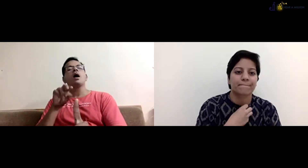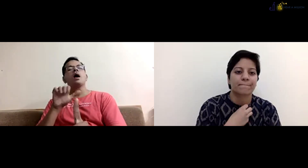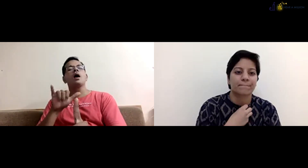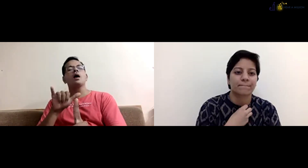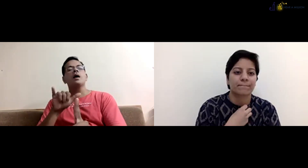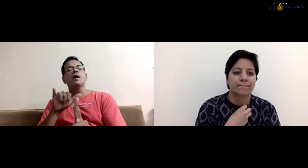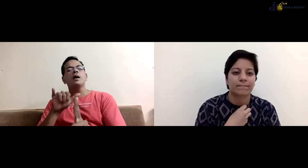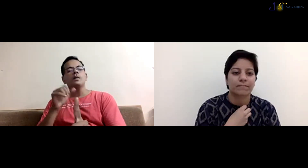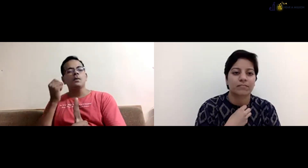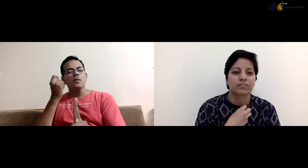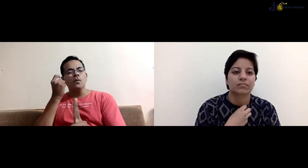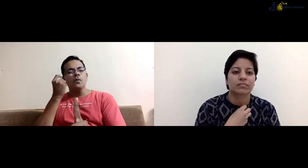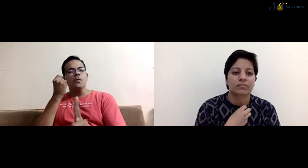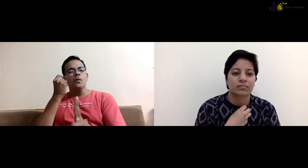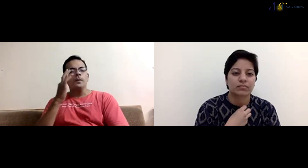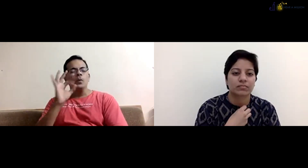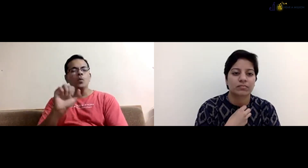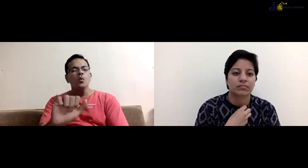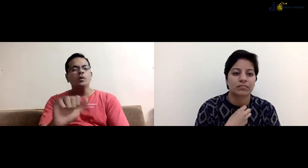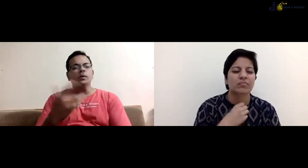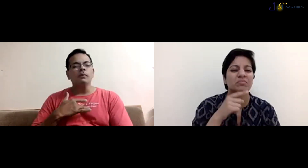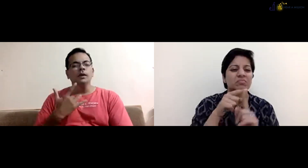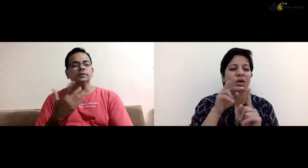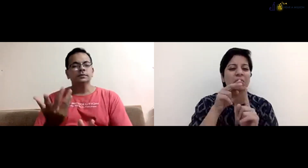How the association can help you?